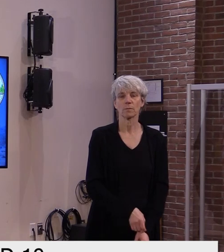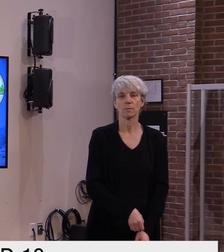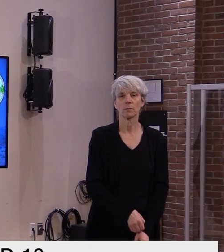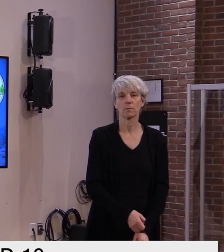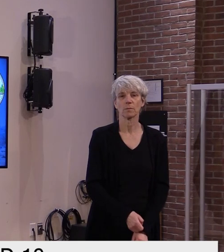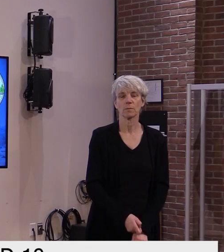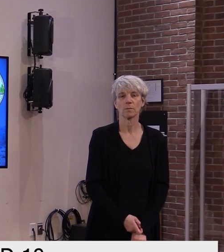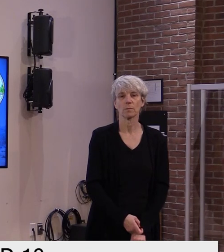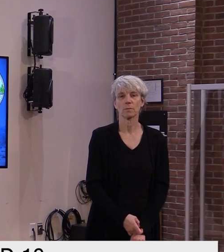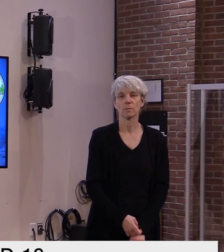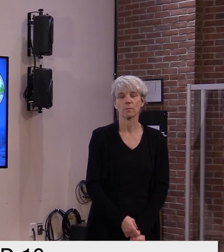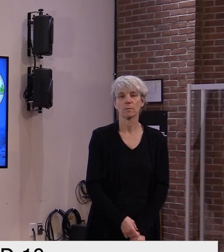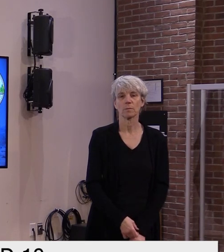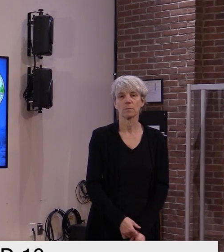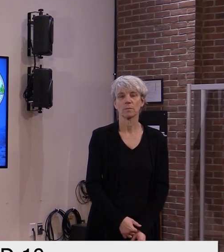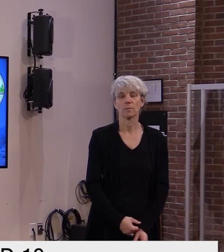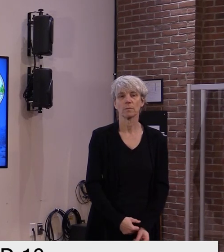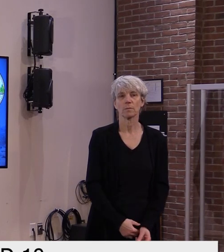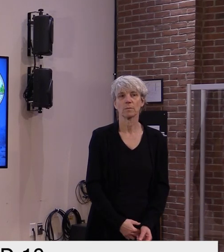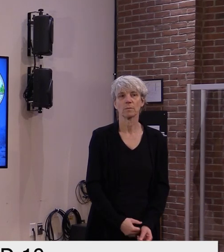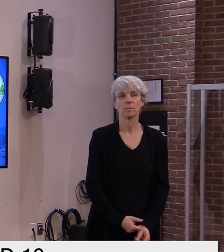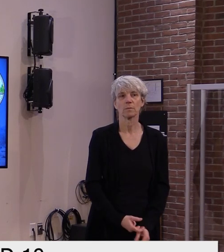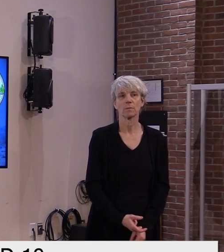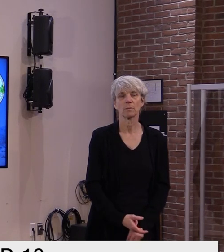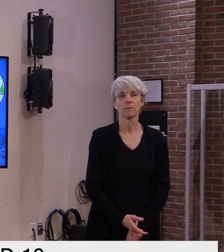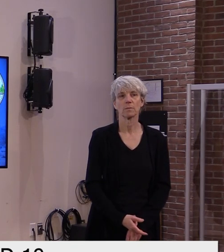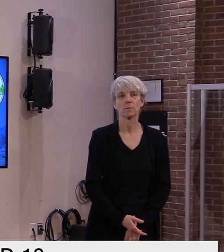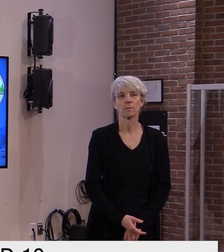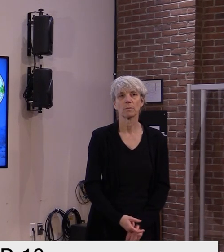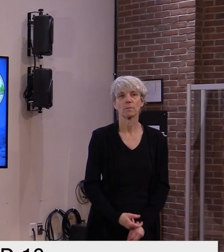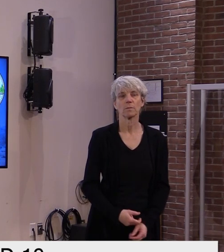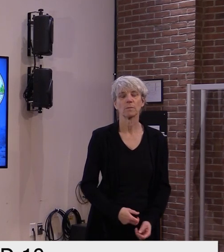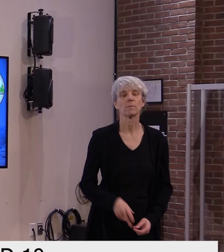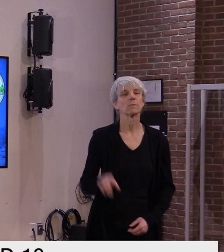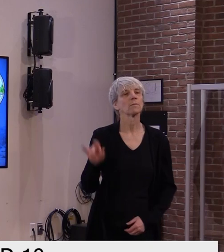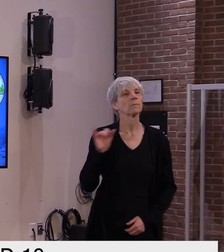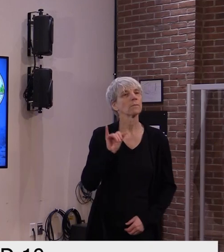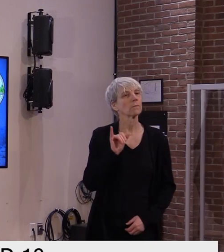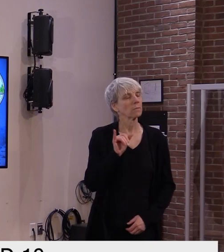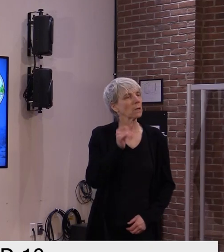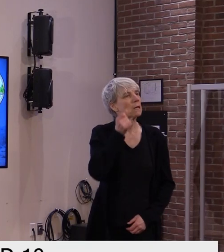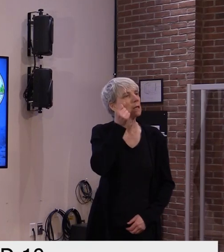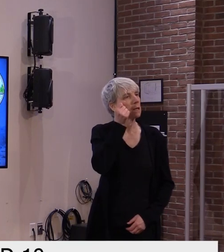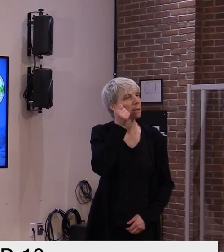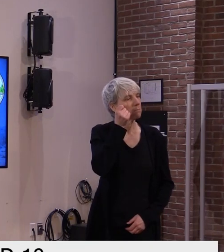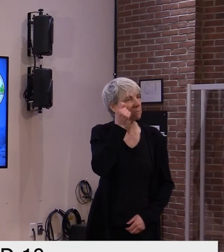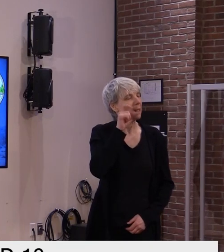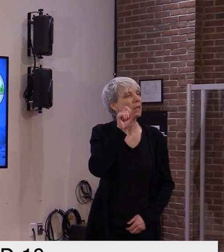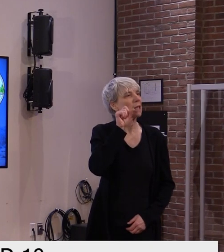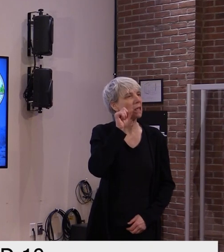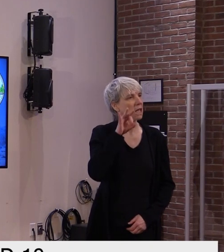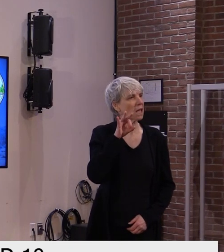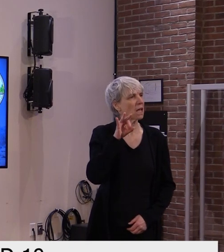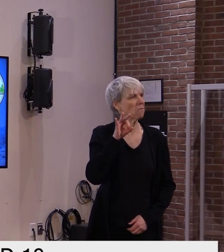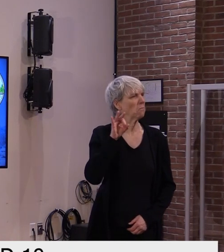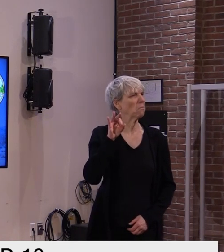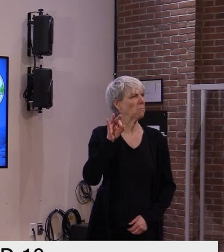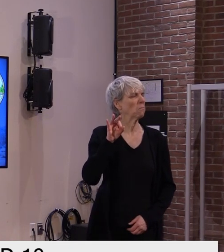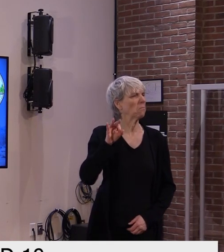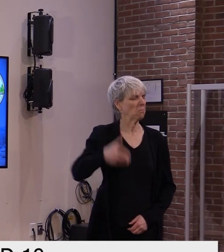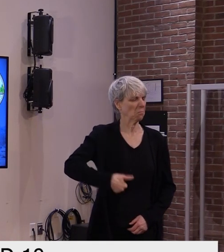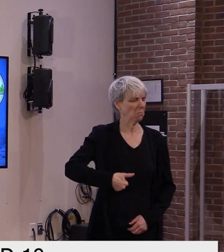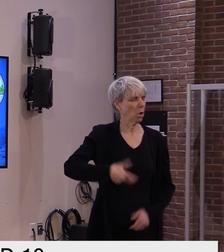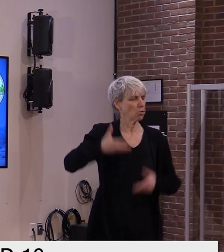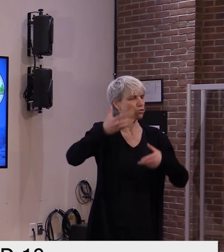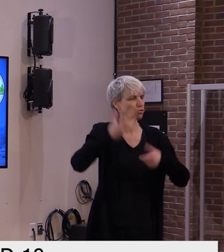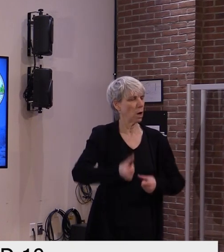those extra doses give the state more flexibility to kind of speed up the process? And is it possible that we would